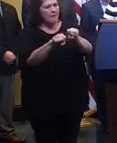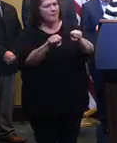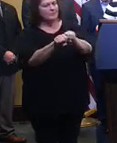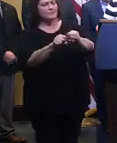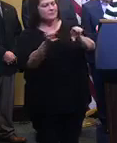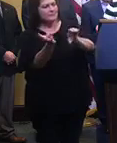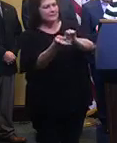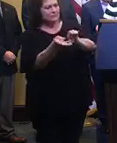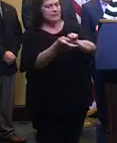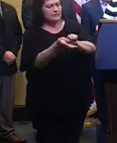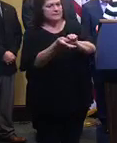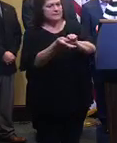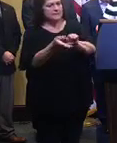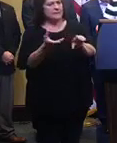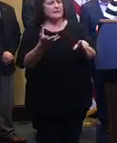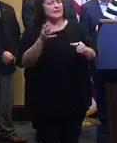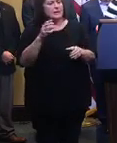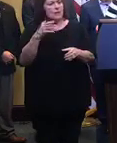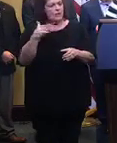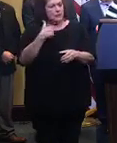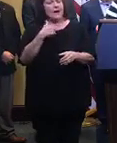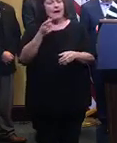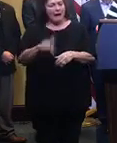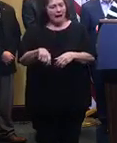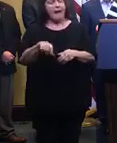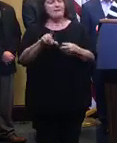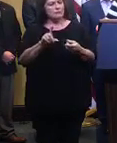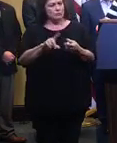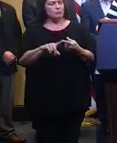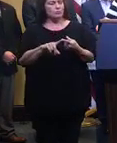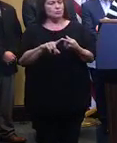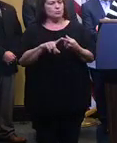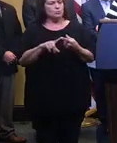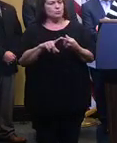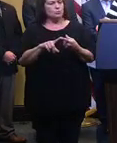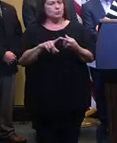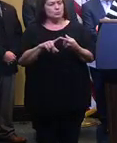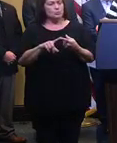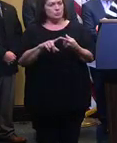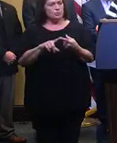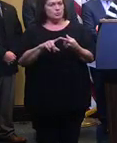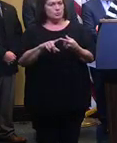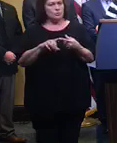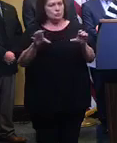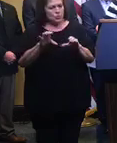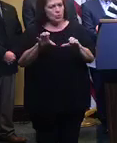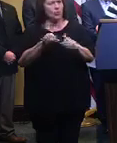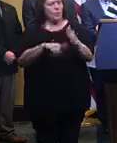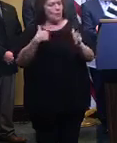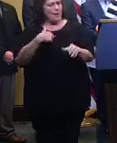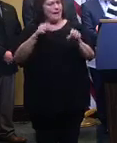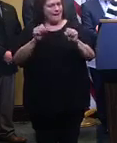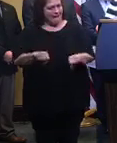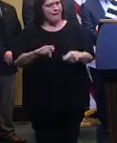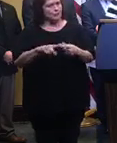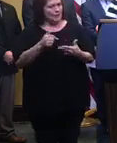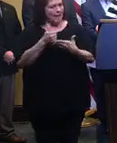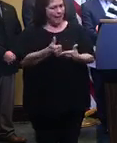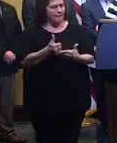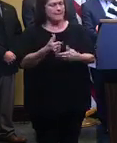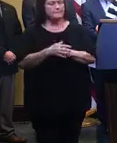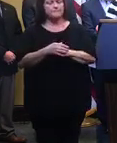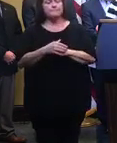additional resources that this city has to put forth to mitigate the issues that follow. We're being